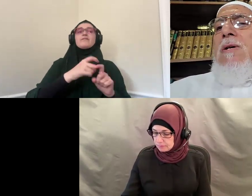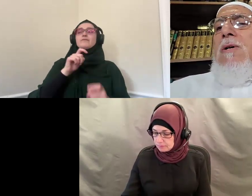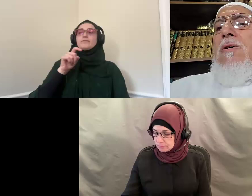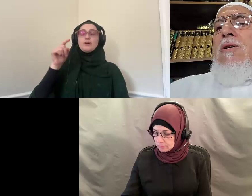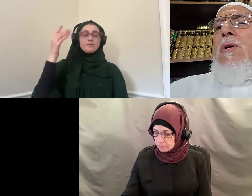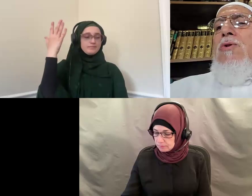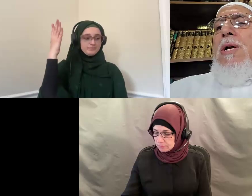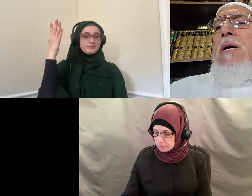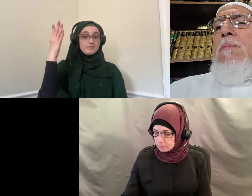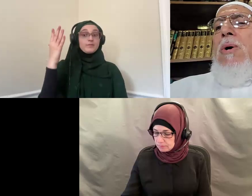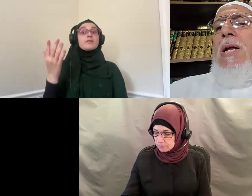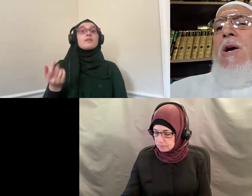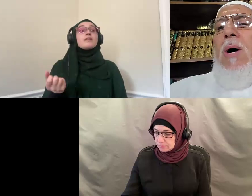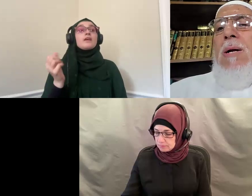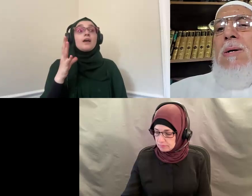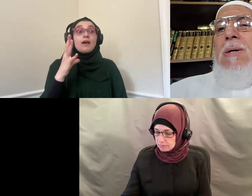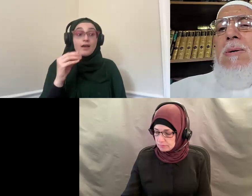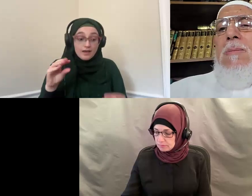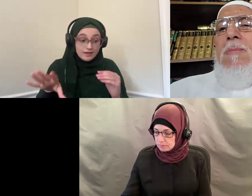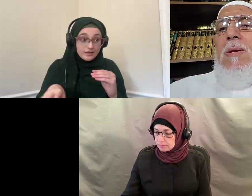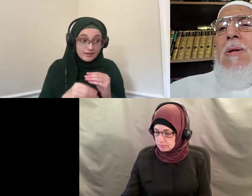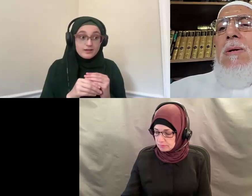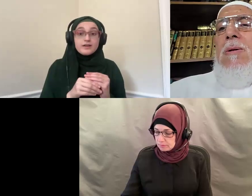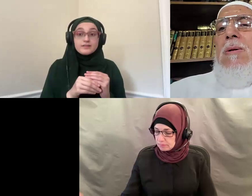that, you will drink boiling water,